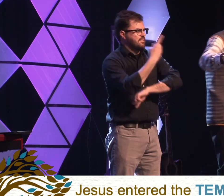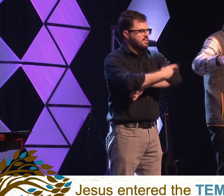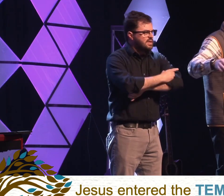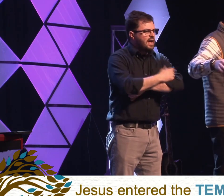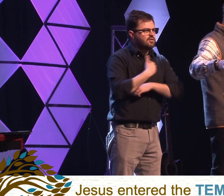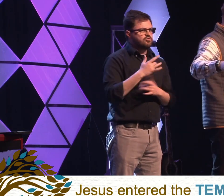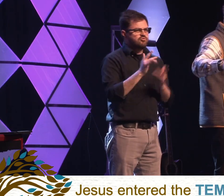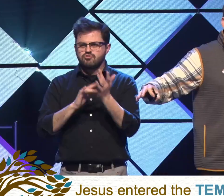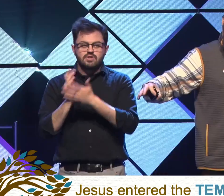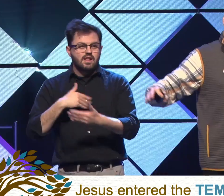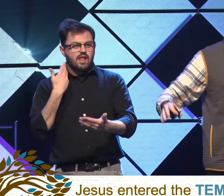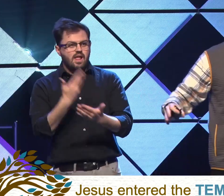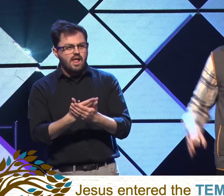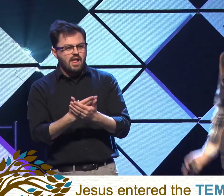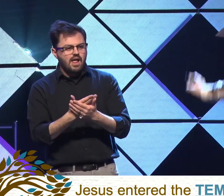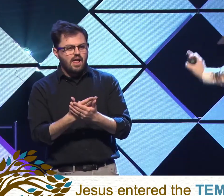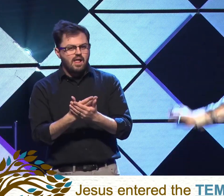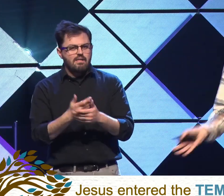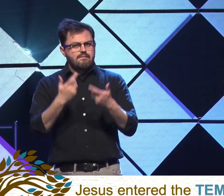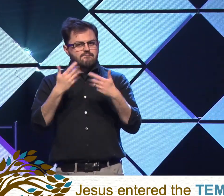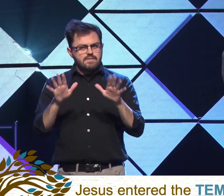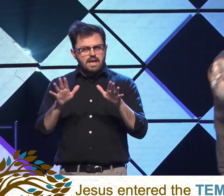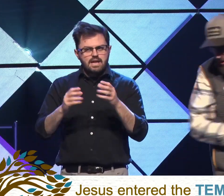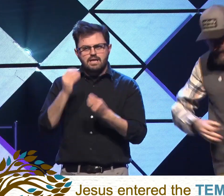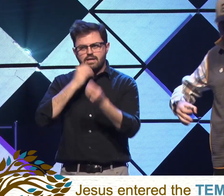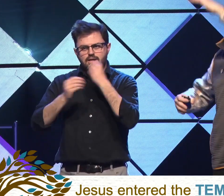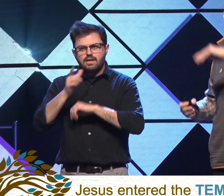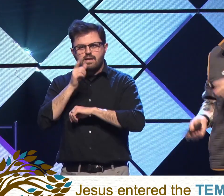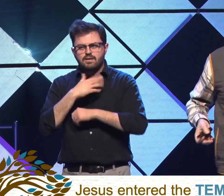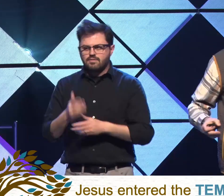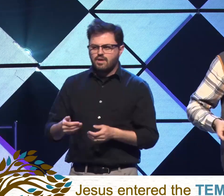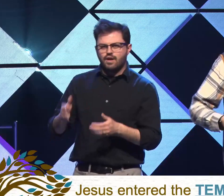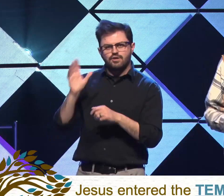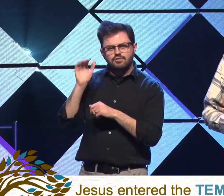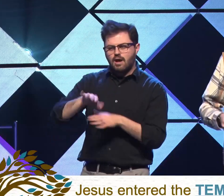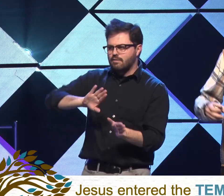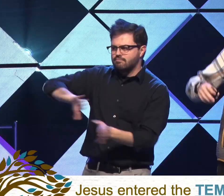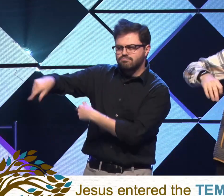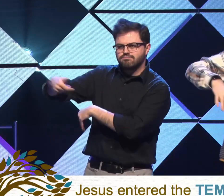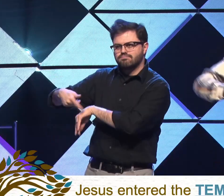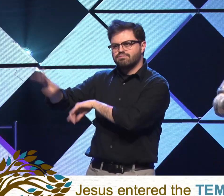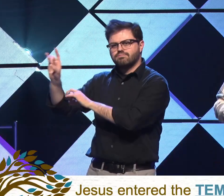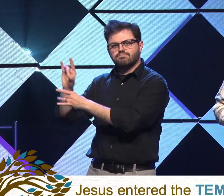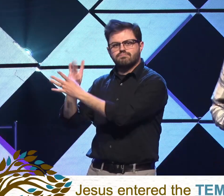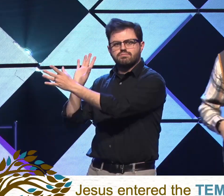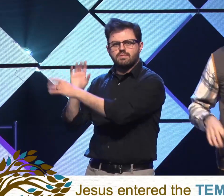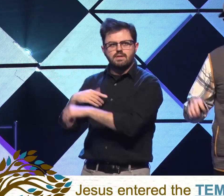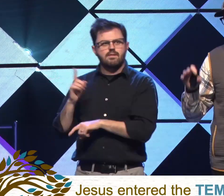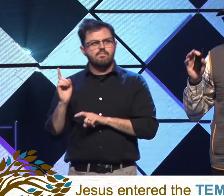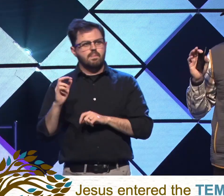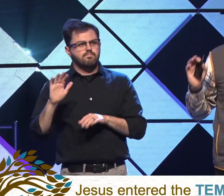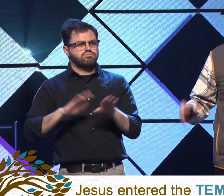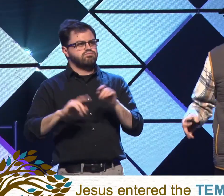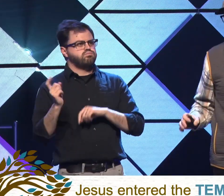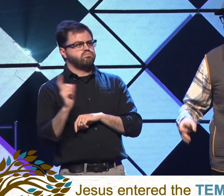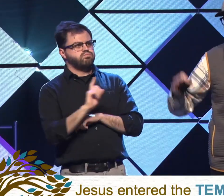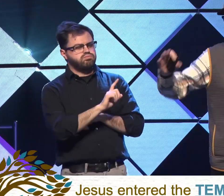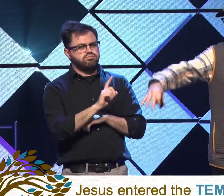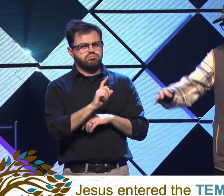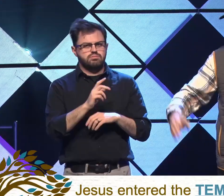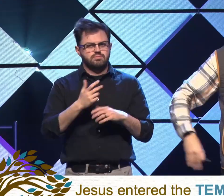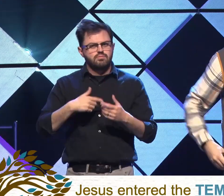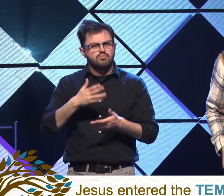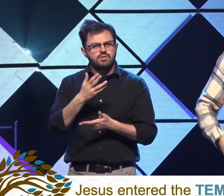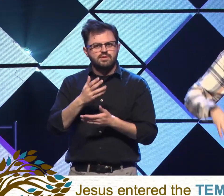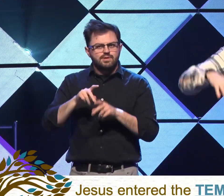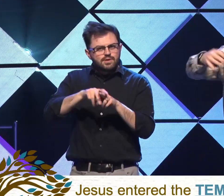the donkey and the foal is like, good job, smacks the donkey. They go away, both of them. Jesus kind of walking it off because that is going to hurt, right? And